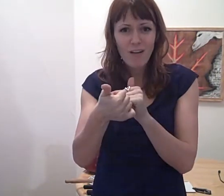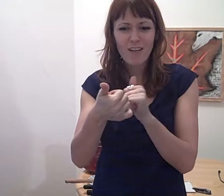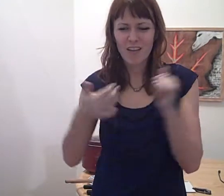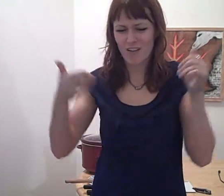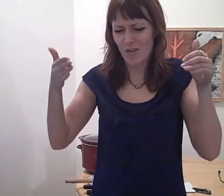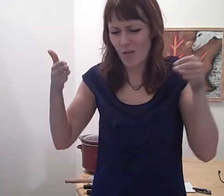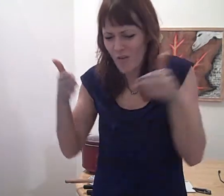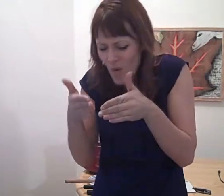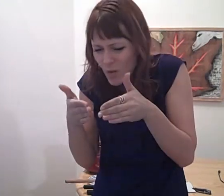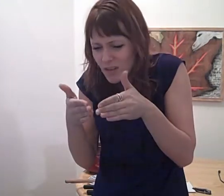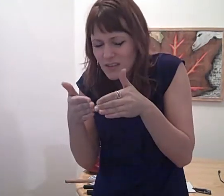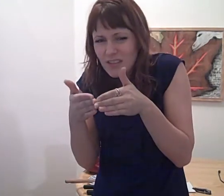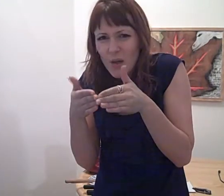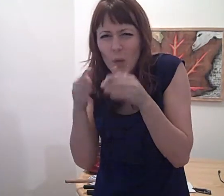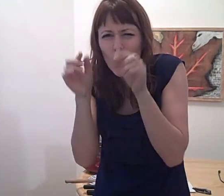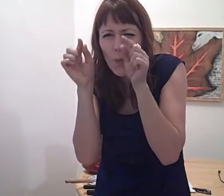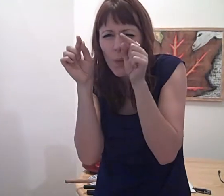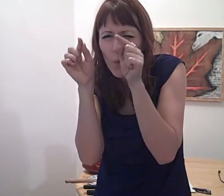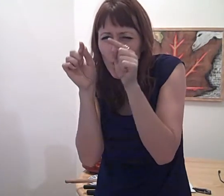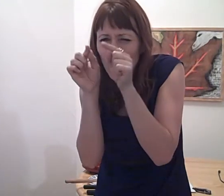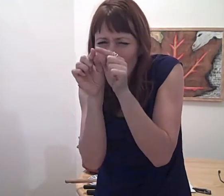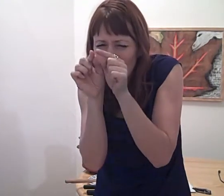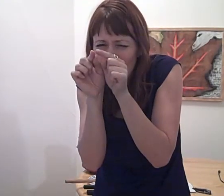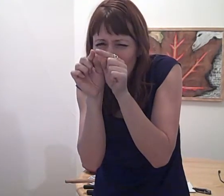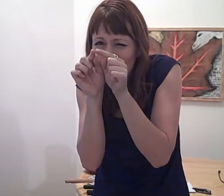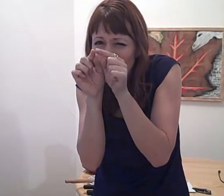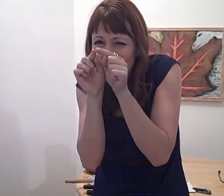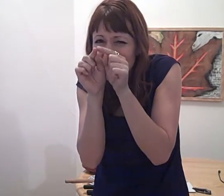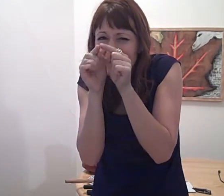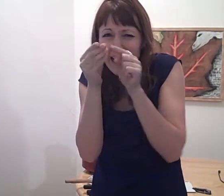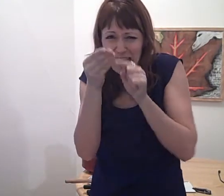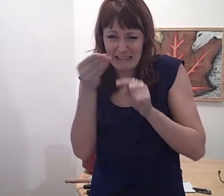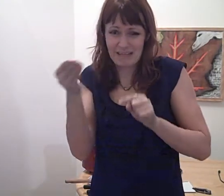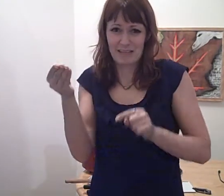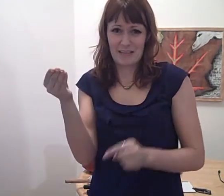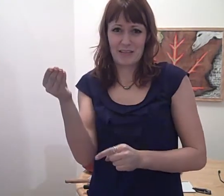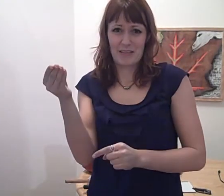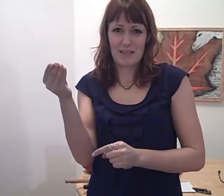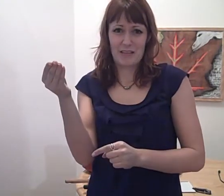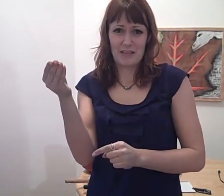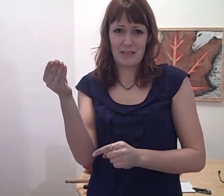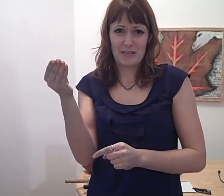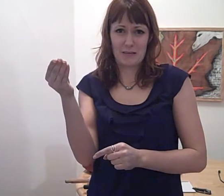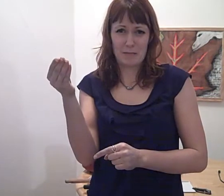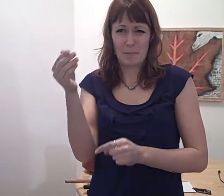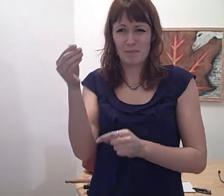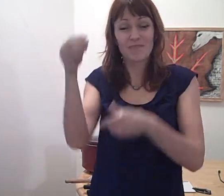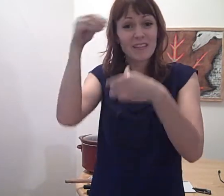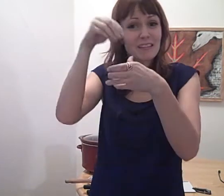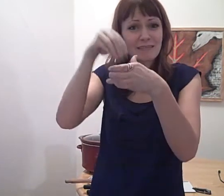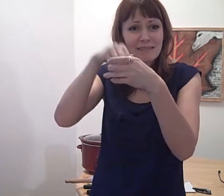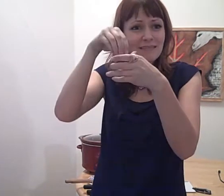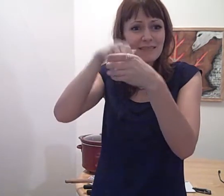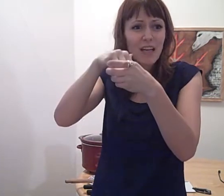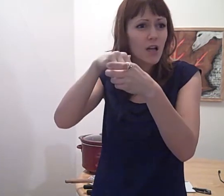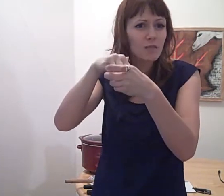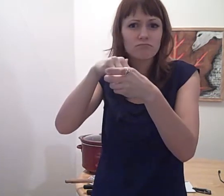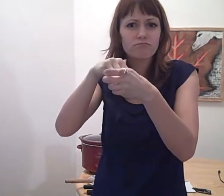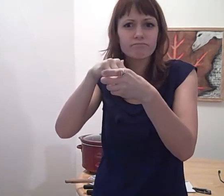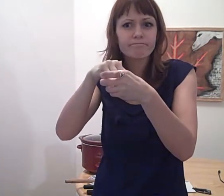if we could get exquisite control over the essence of energy, the electron? So